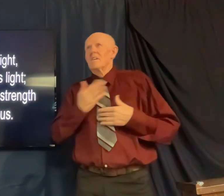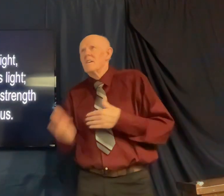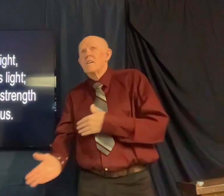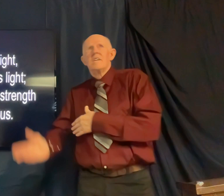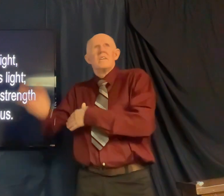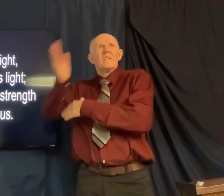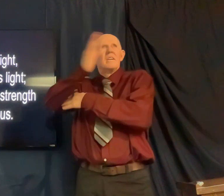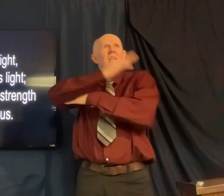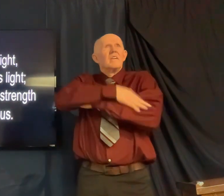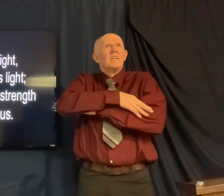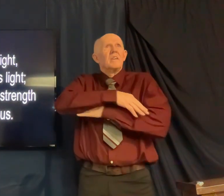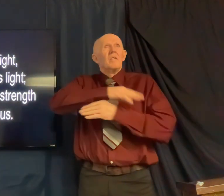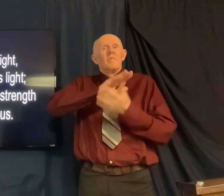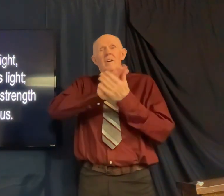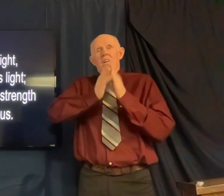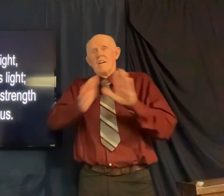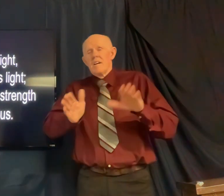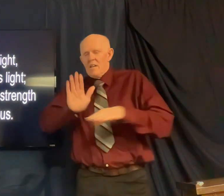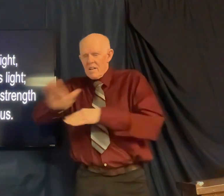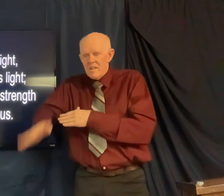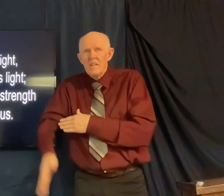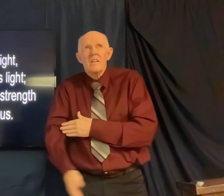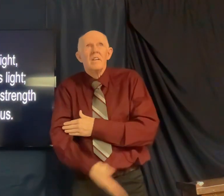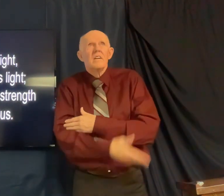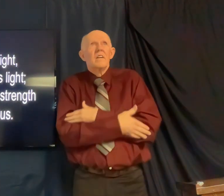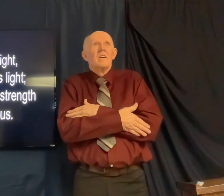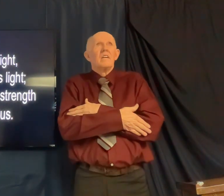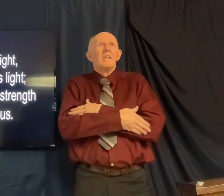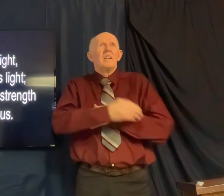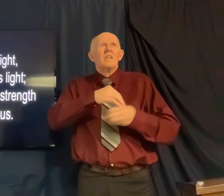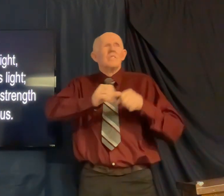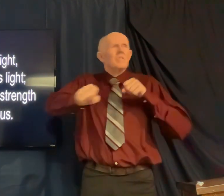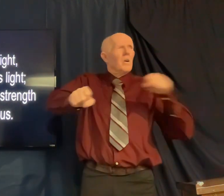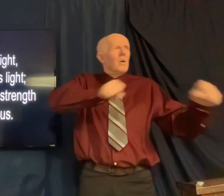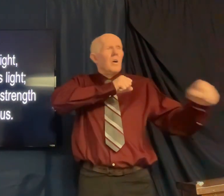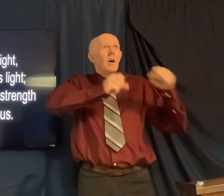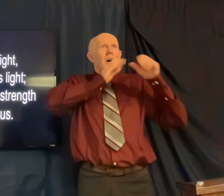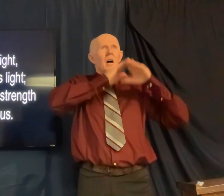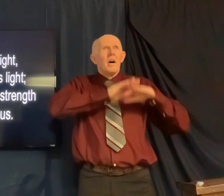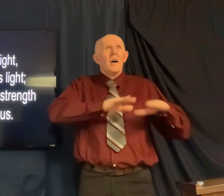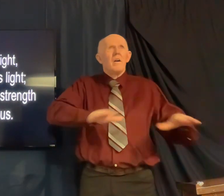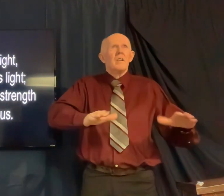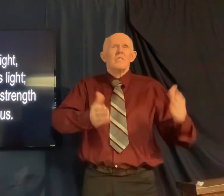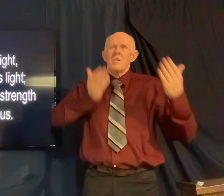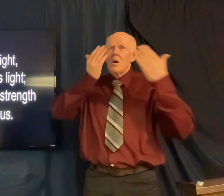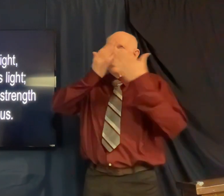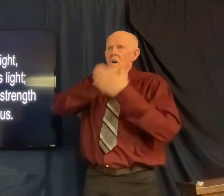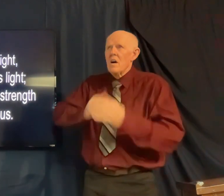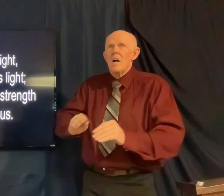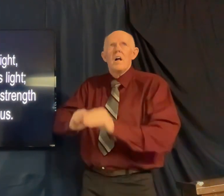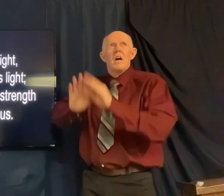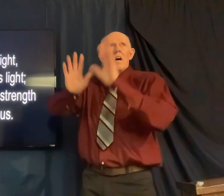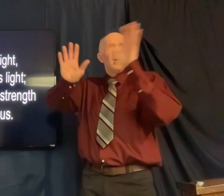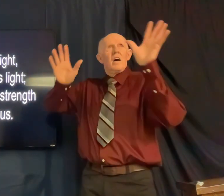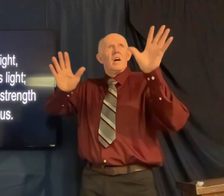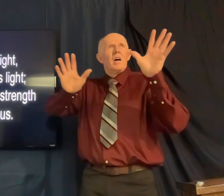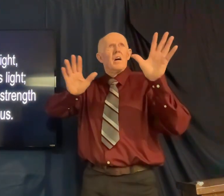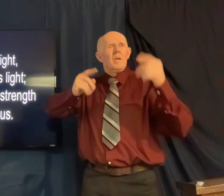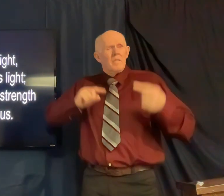Joy all day, peace all night. In storms, calm, in darkness,